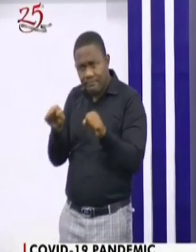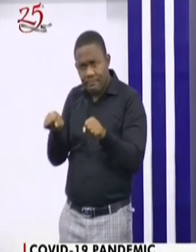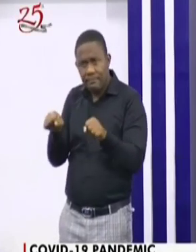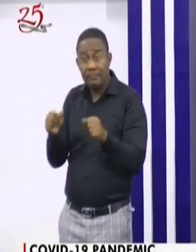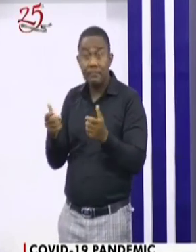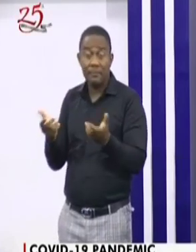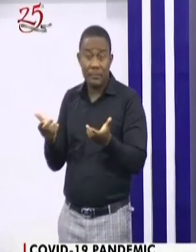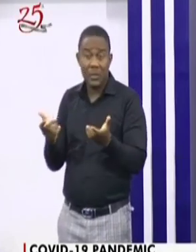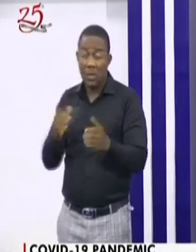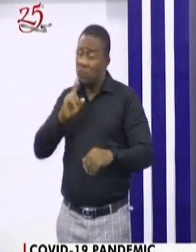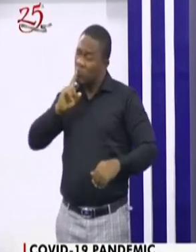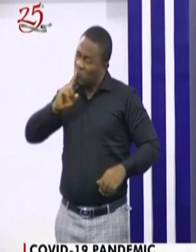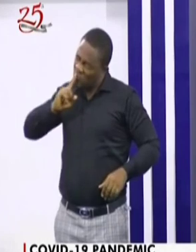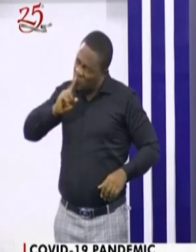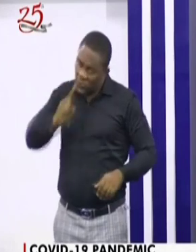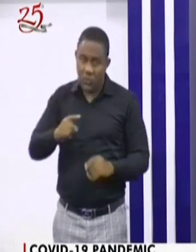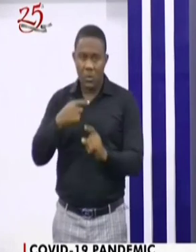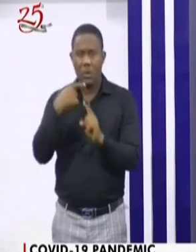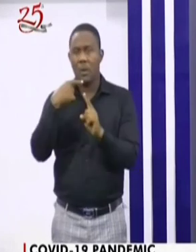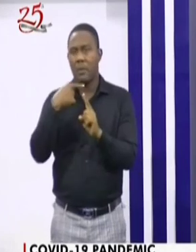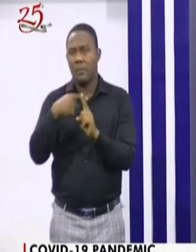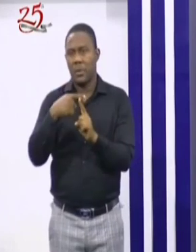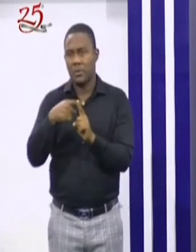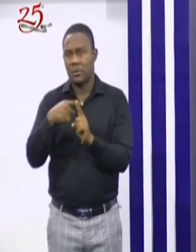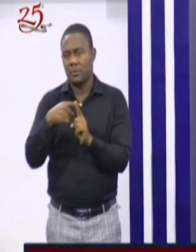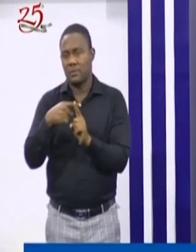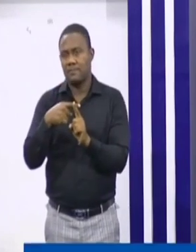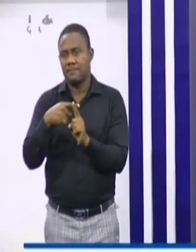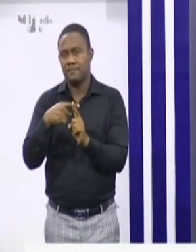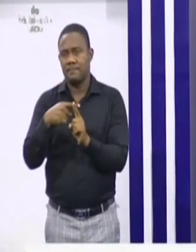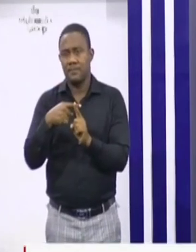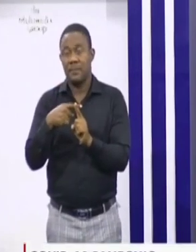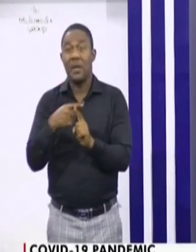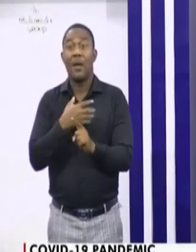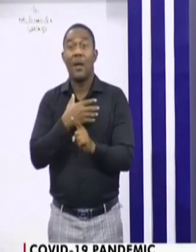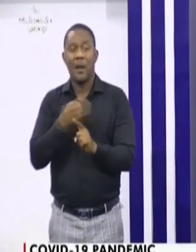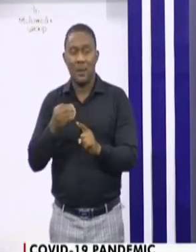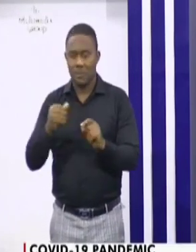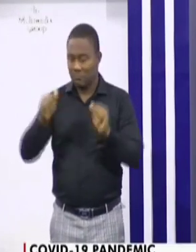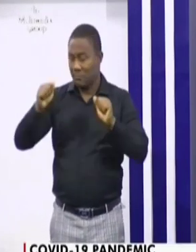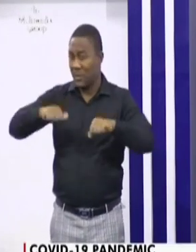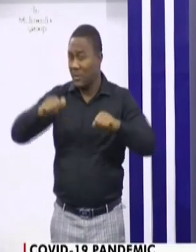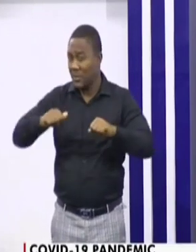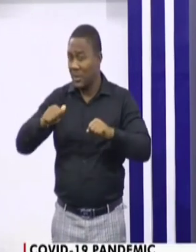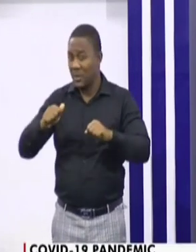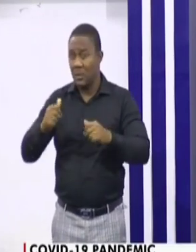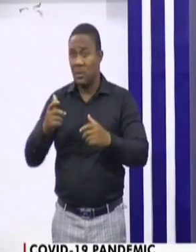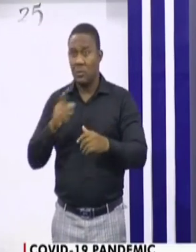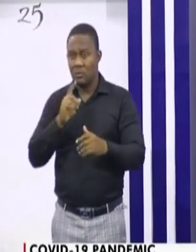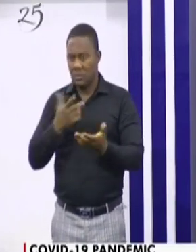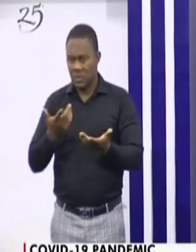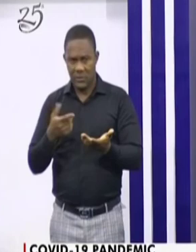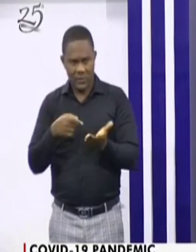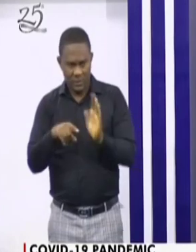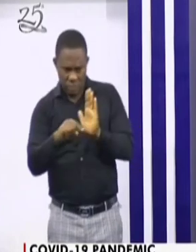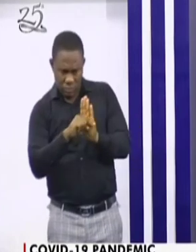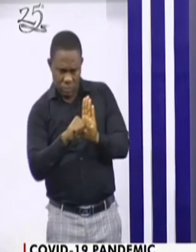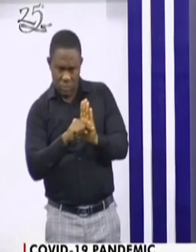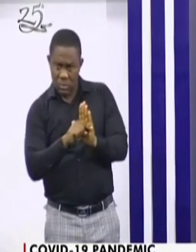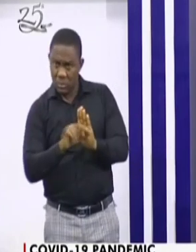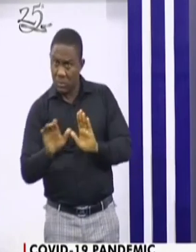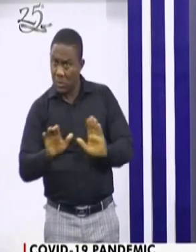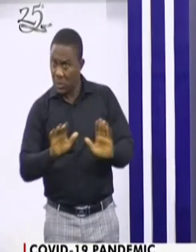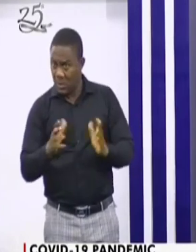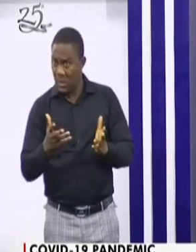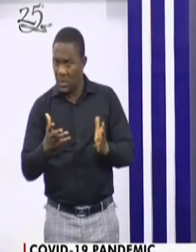a true positive, which we call sensitivity, and the ability to rule out a true negative, which is called